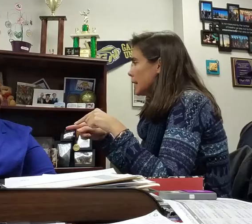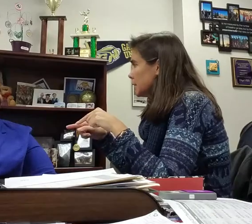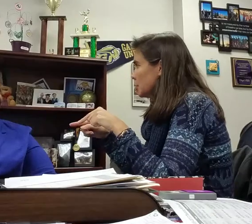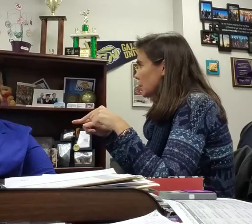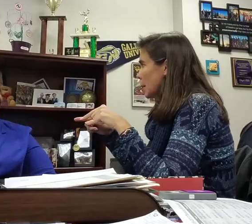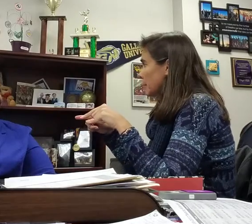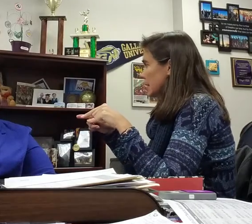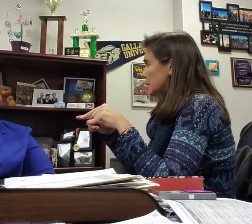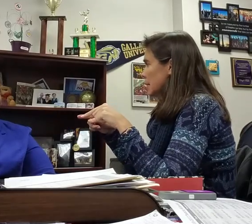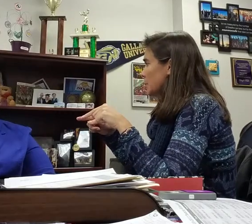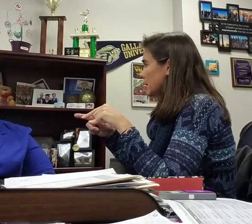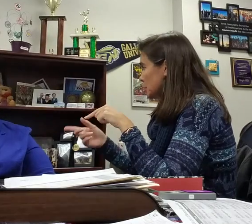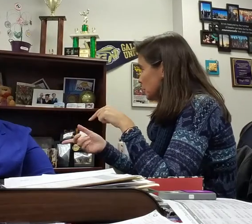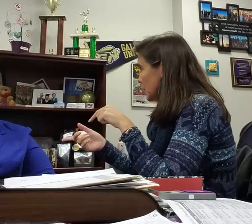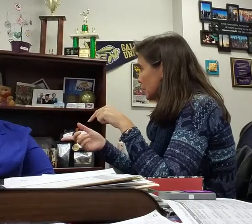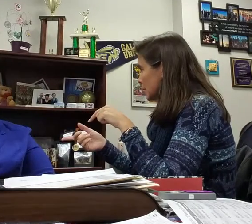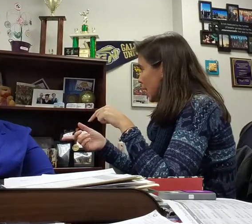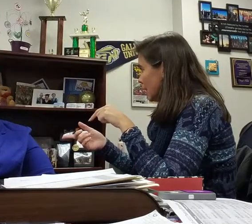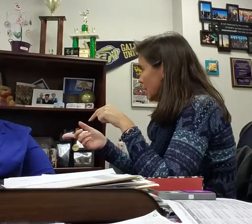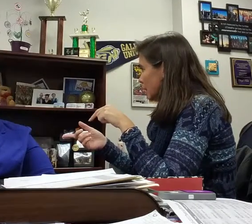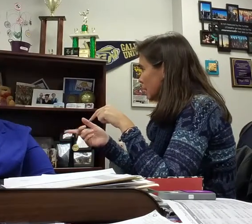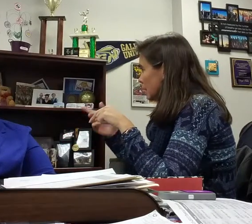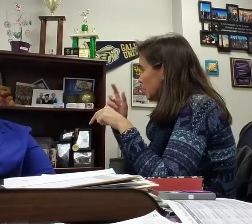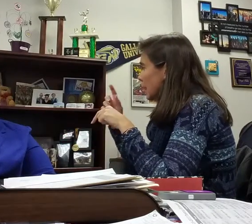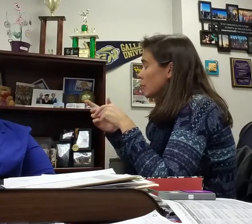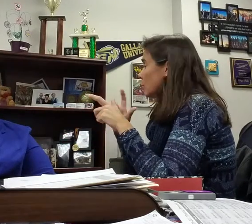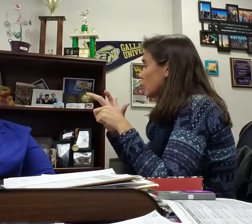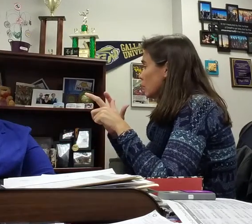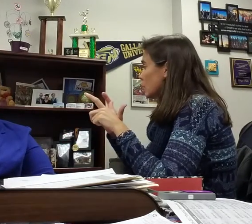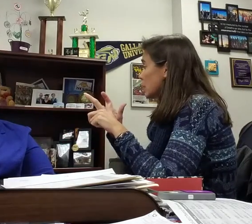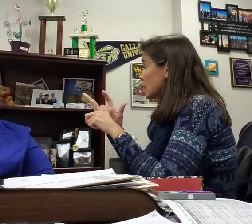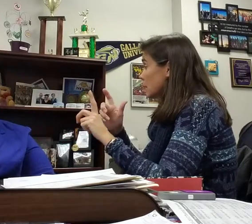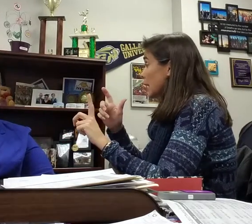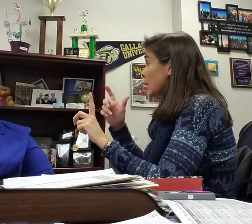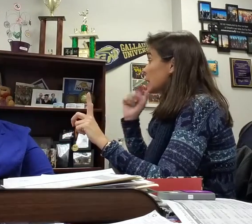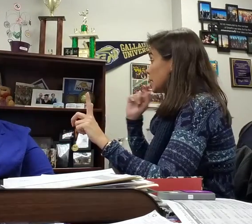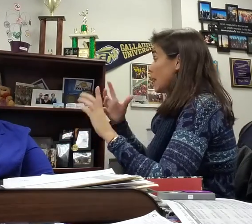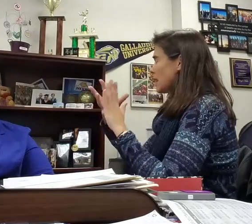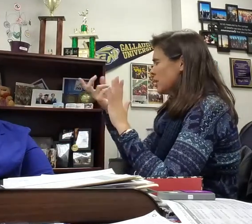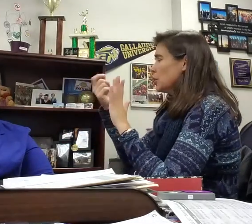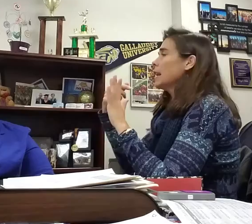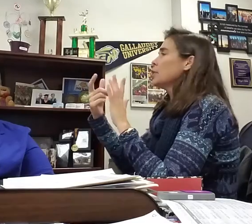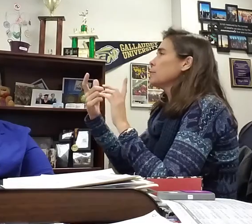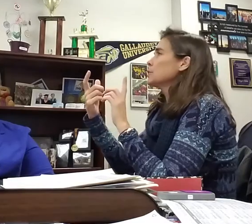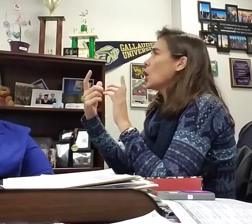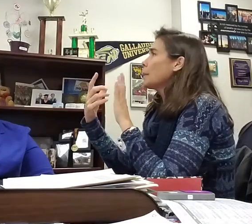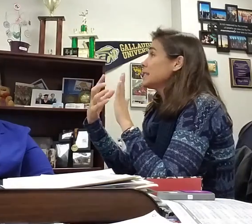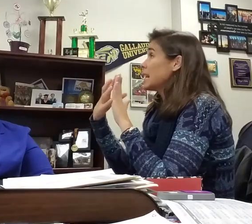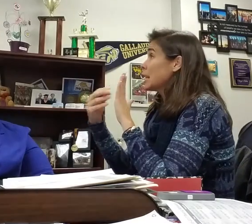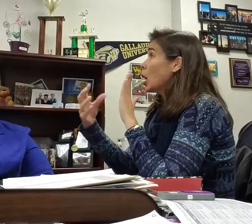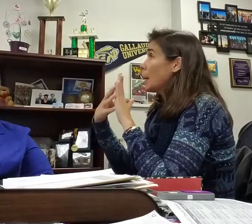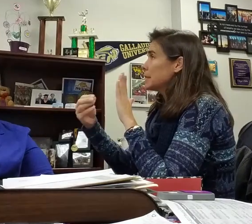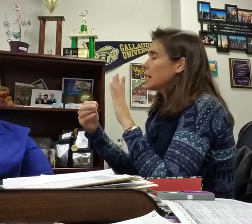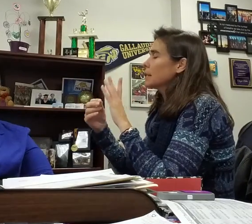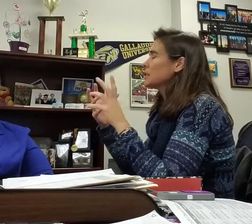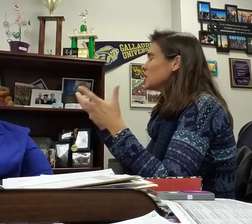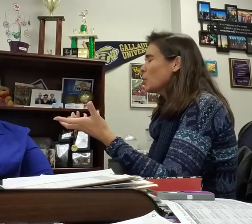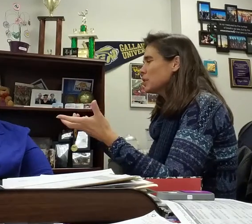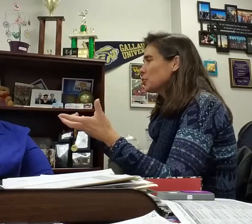to do a couple things to help out. Did you notice that? Like, because I don't know if you saw me saying copy sign, because it's always tricky